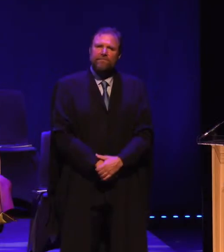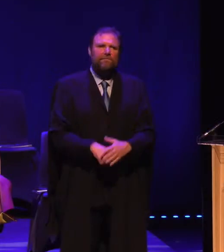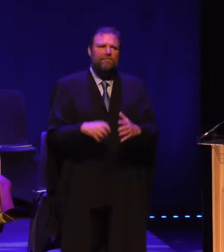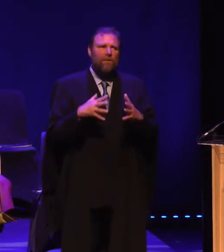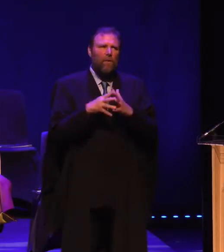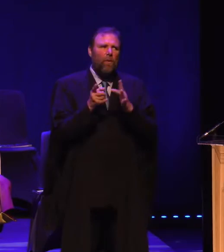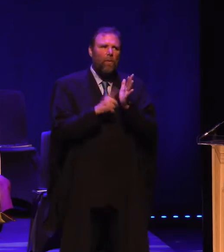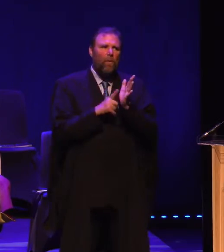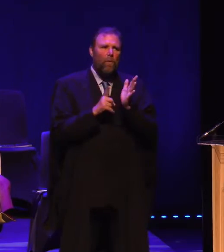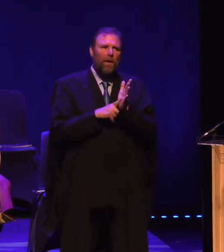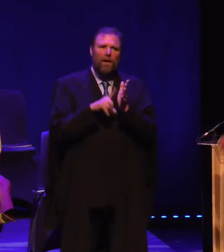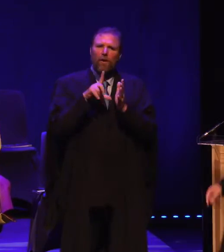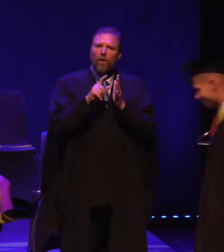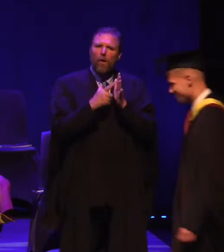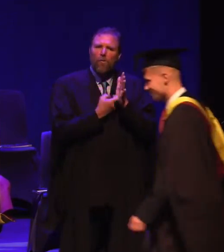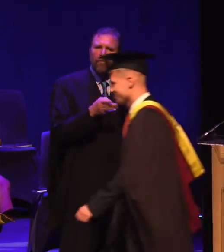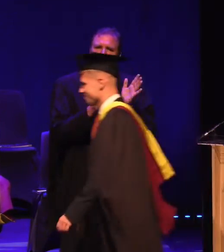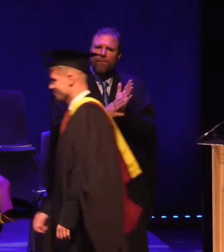Will Cochran.